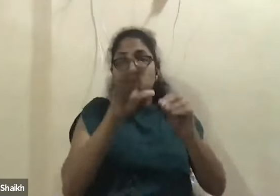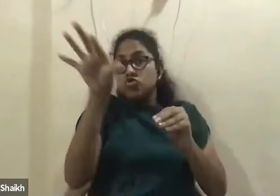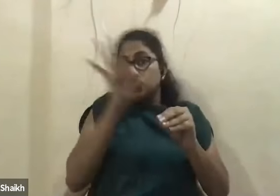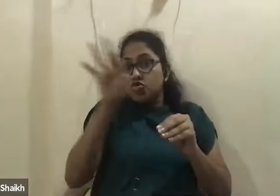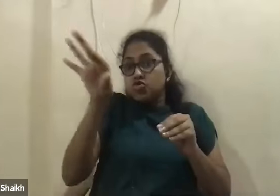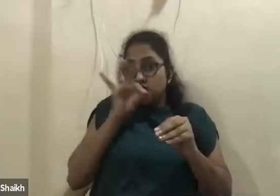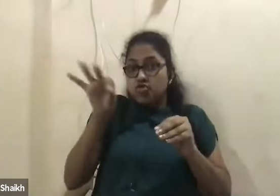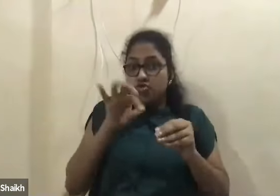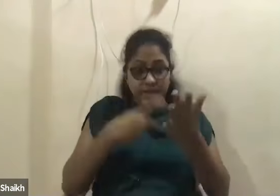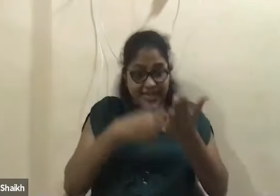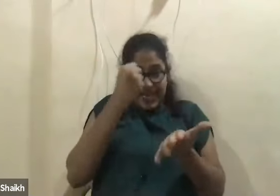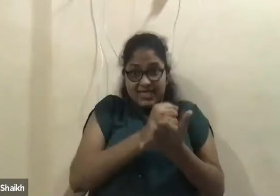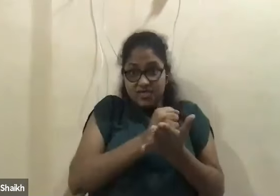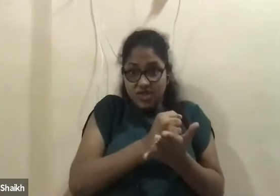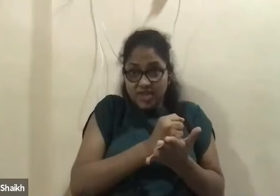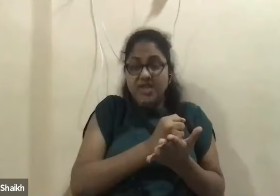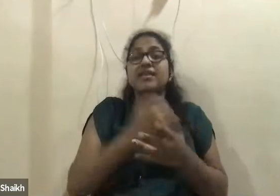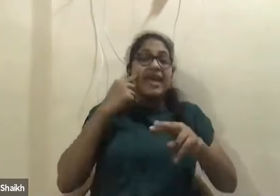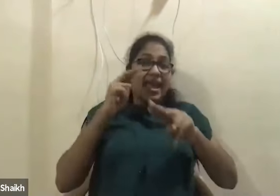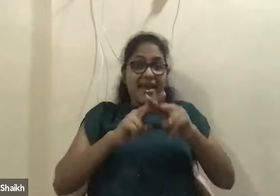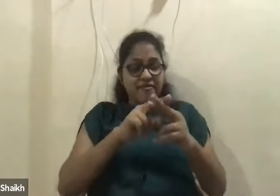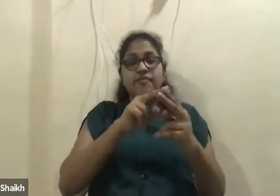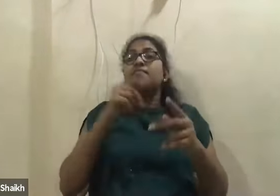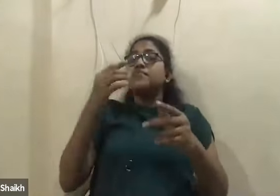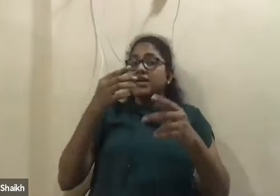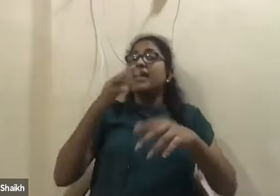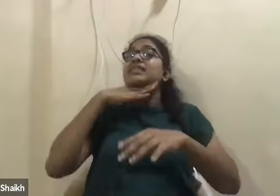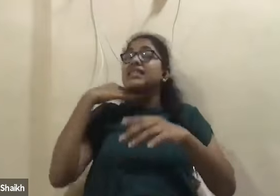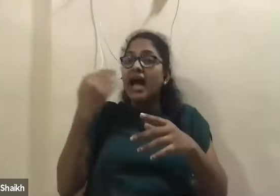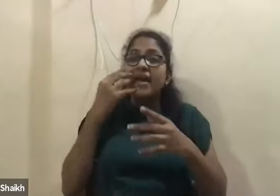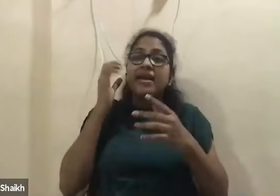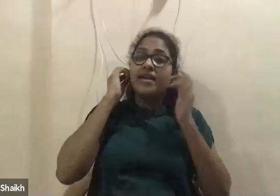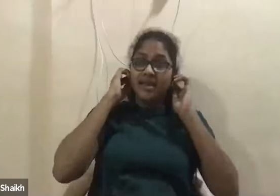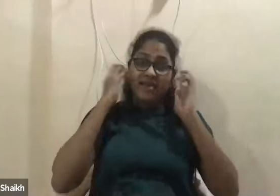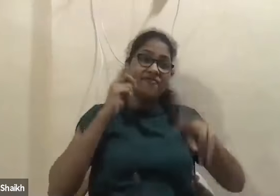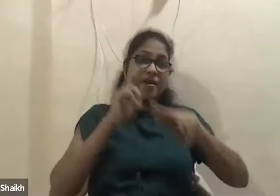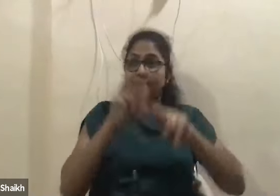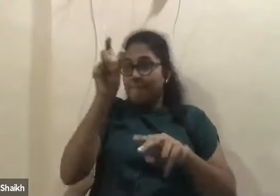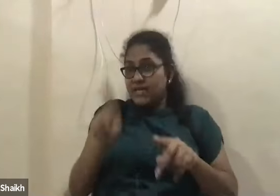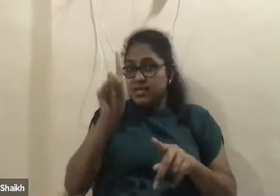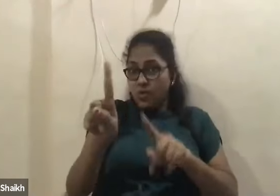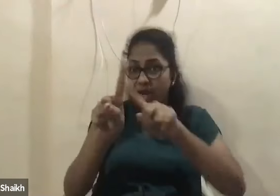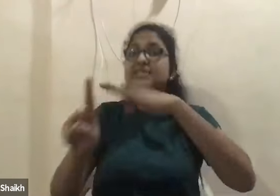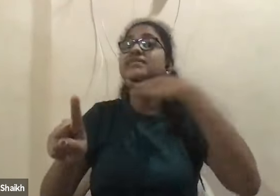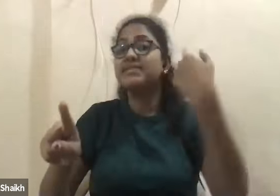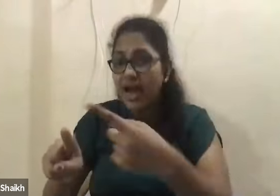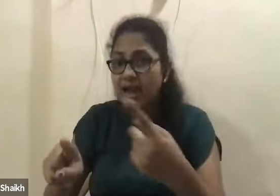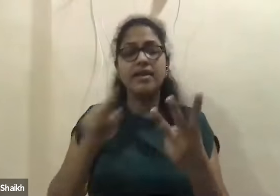the trustees are able to appoint new trustees, or if one has died, the rest can appoint. Therefore, it's always better to have more than one trustees. And